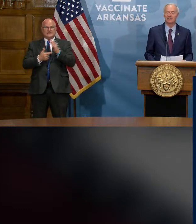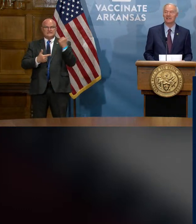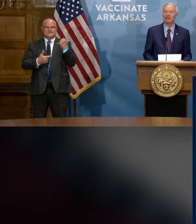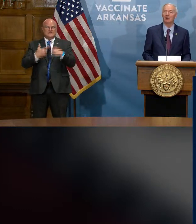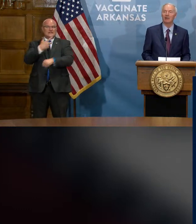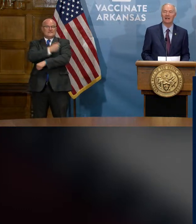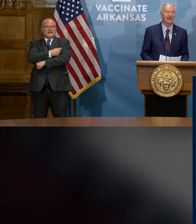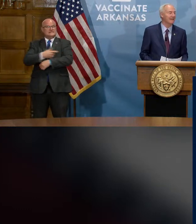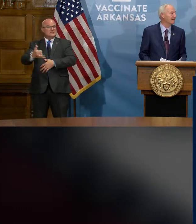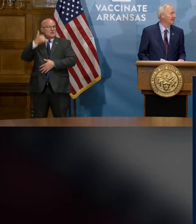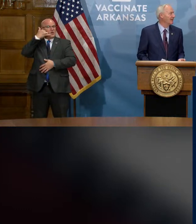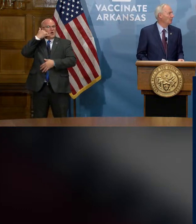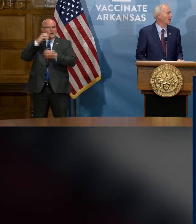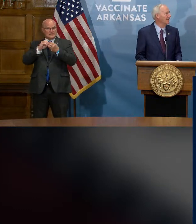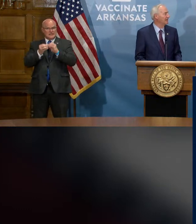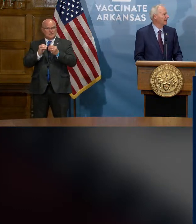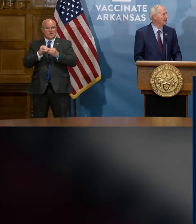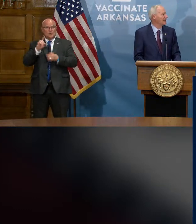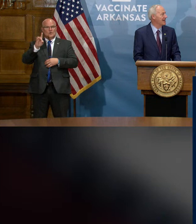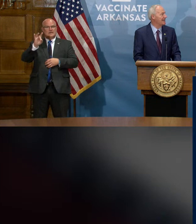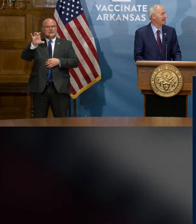is a vaccine call line,